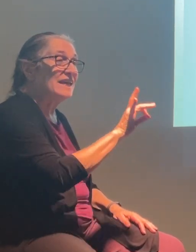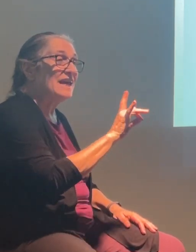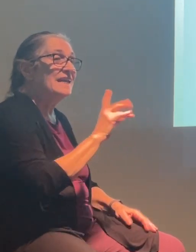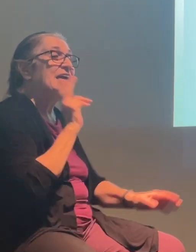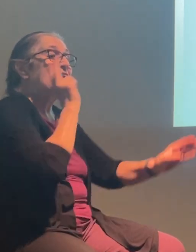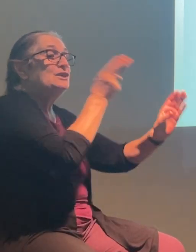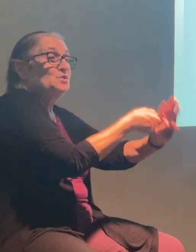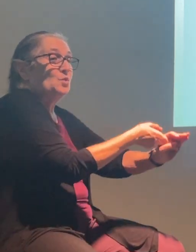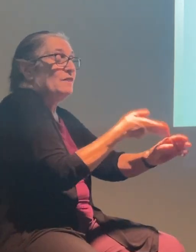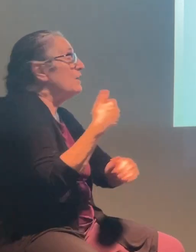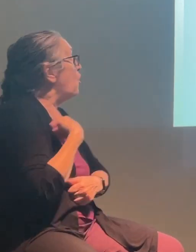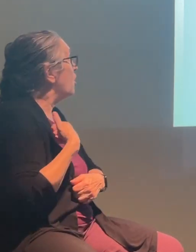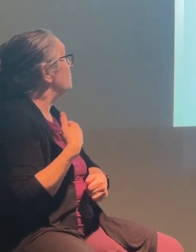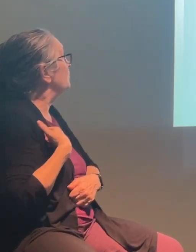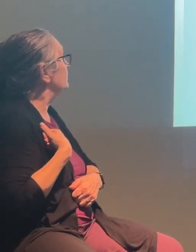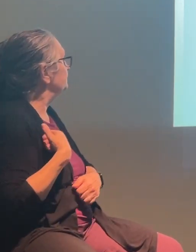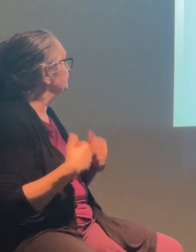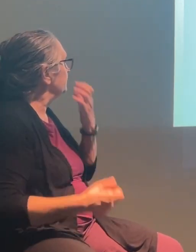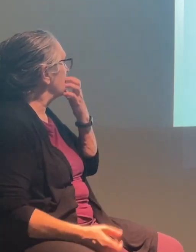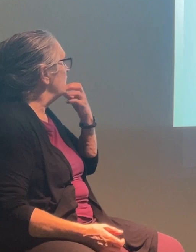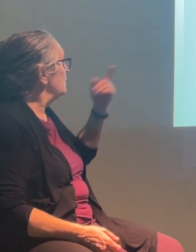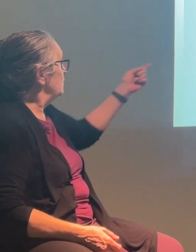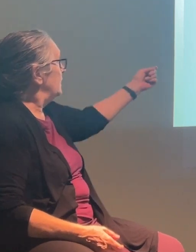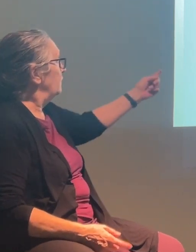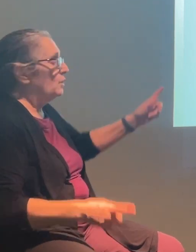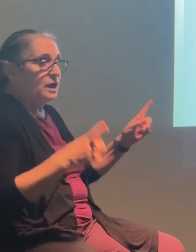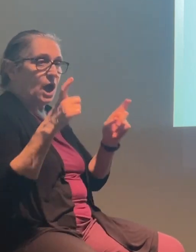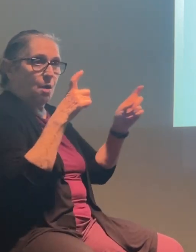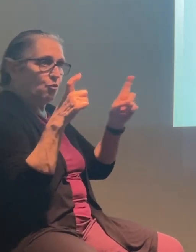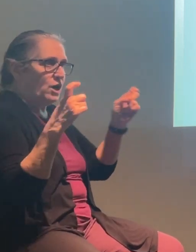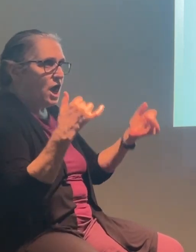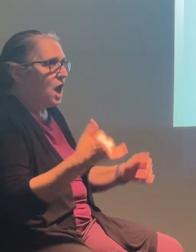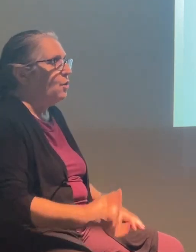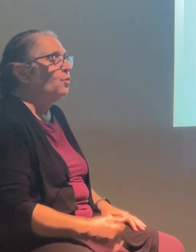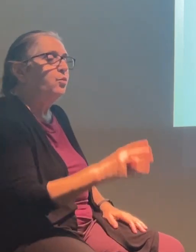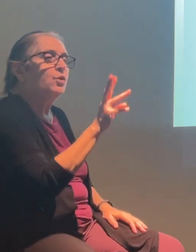at the camera he has, it's already changing. World War I was the first modern,